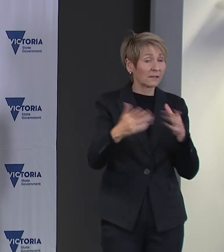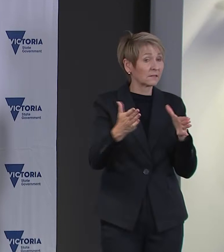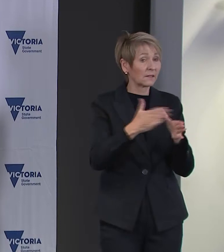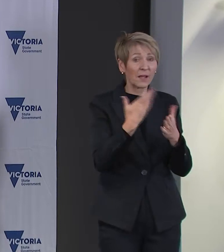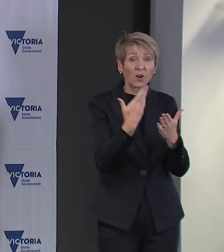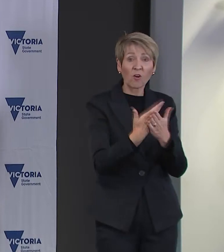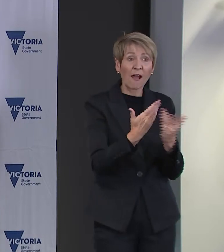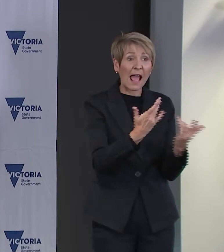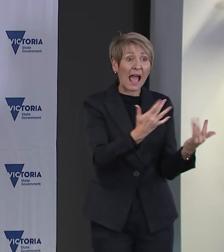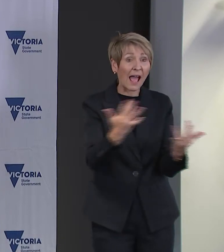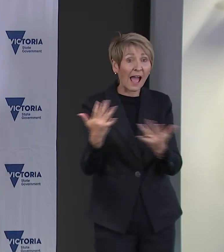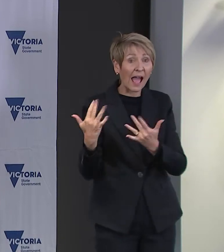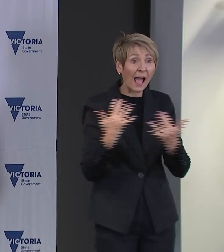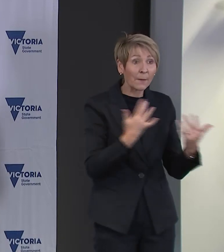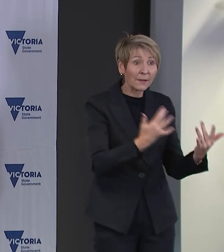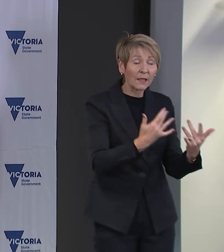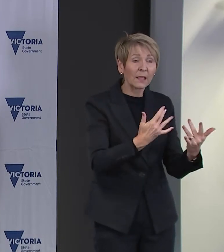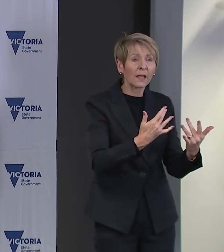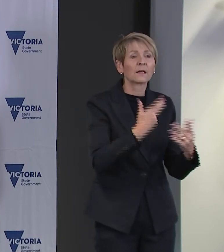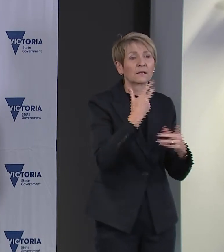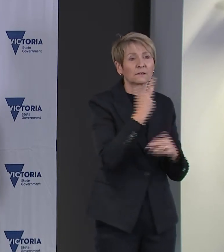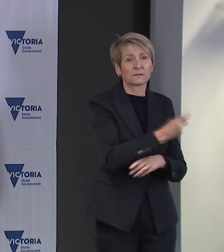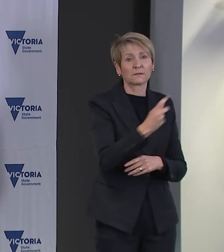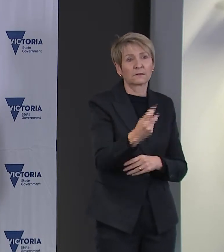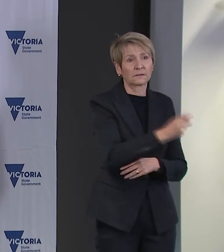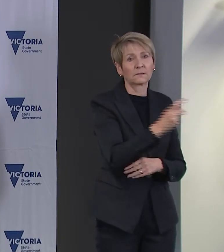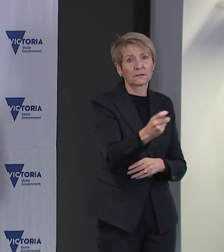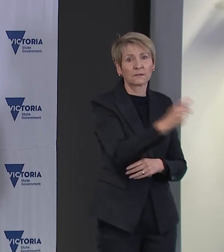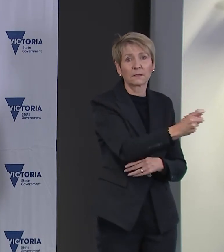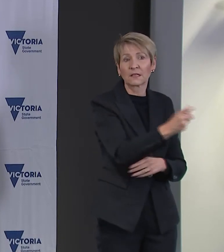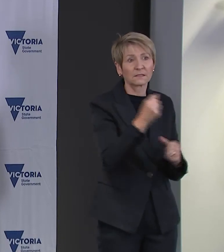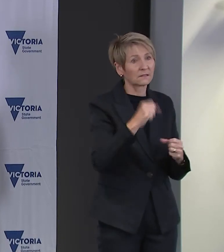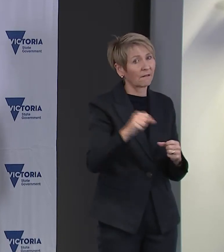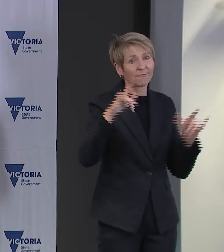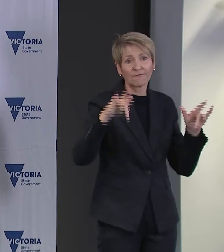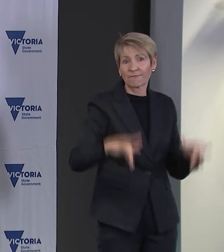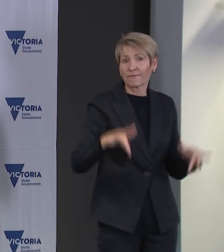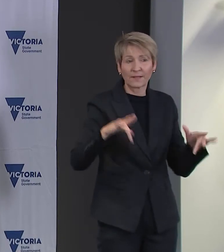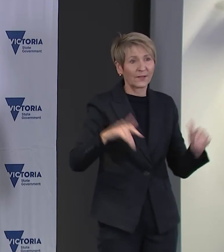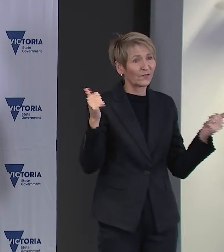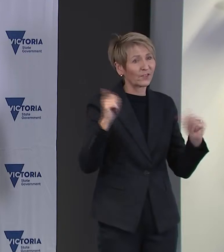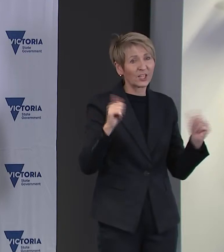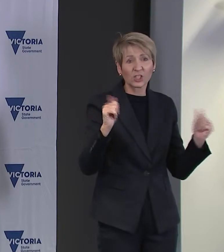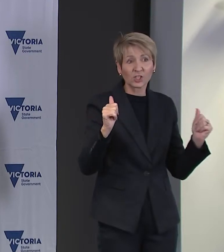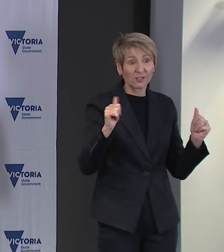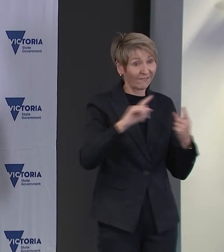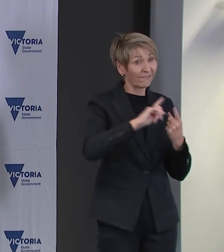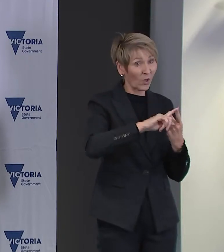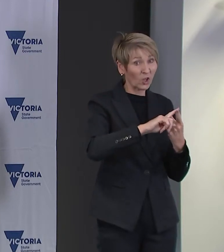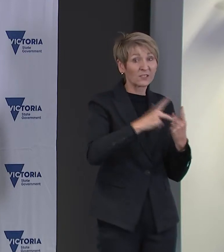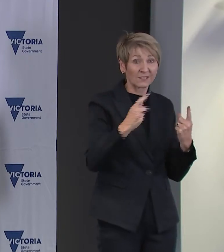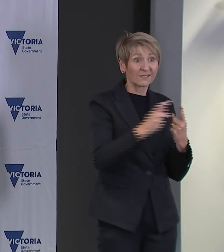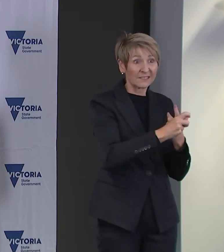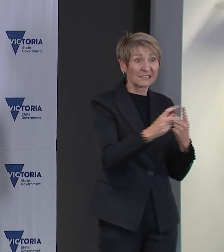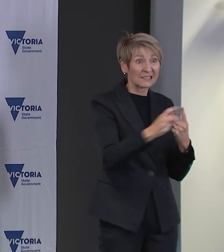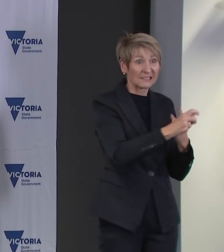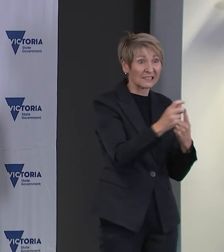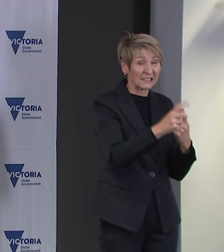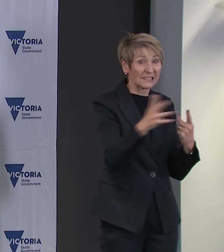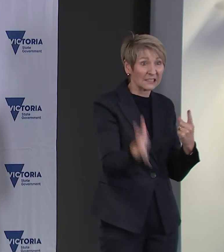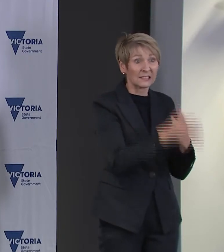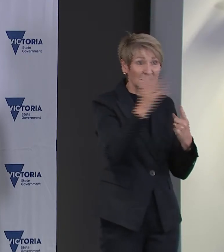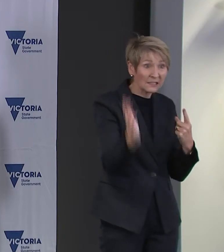of vaccinations, and we are still some way away from that. The sooner we get to the highest